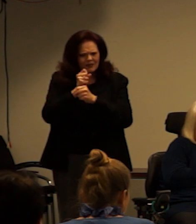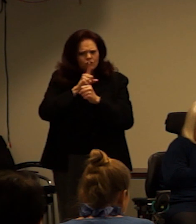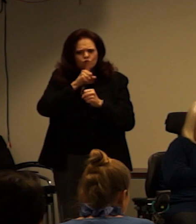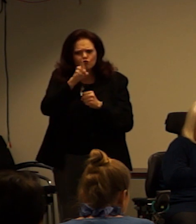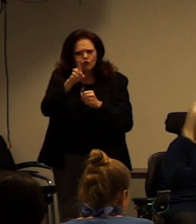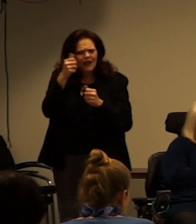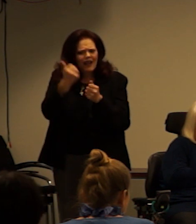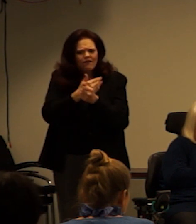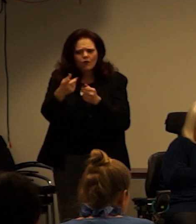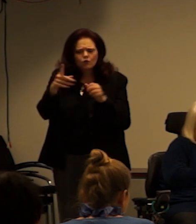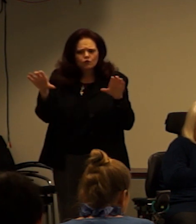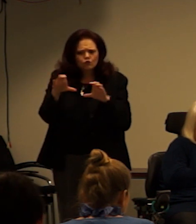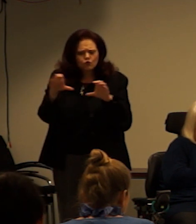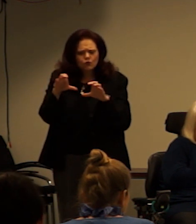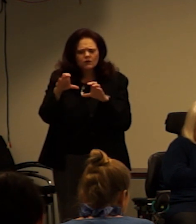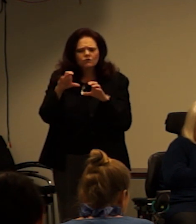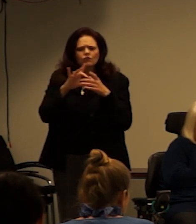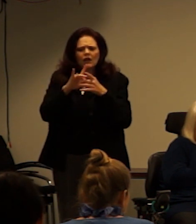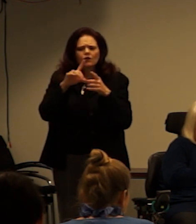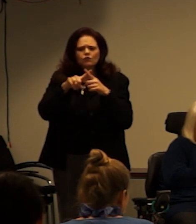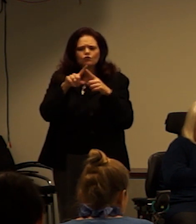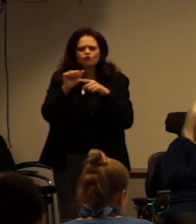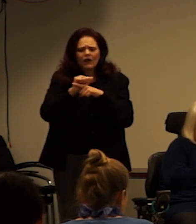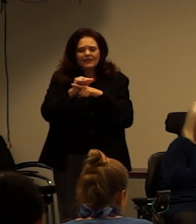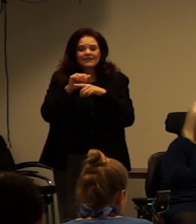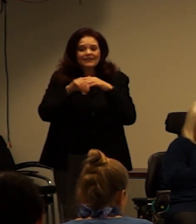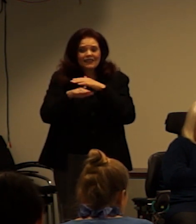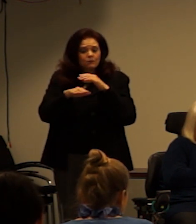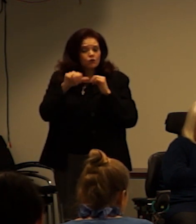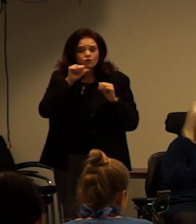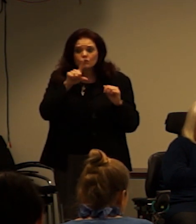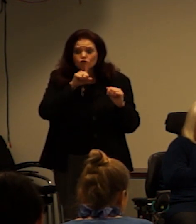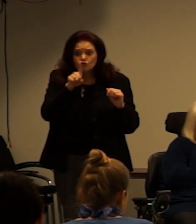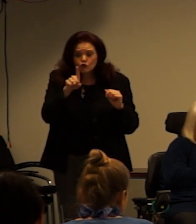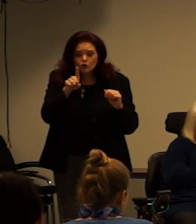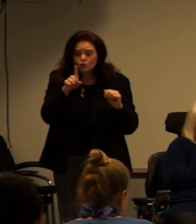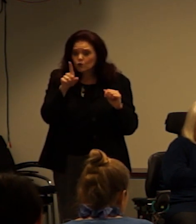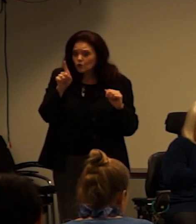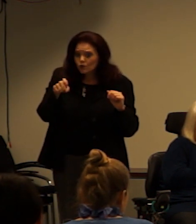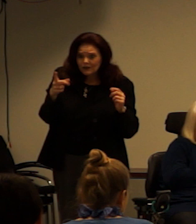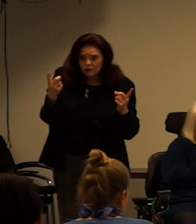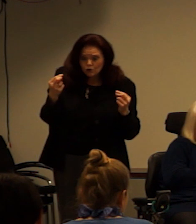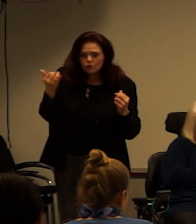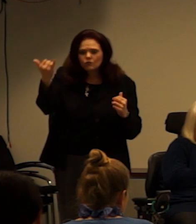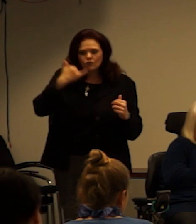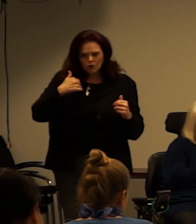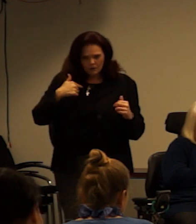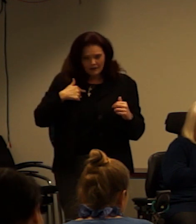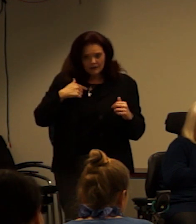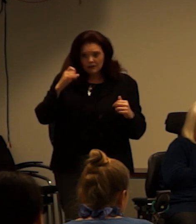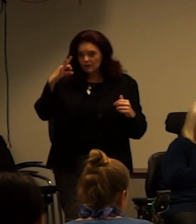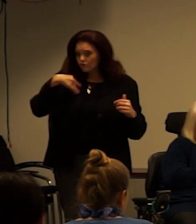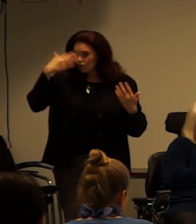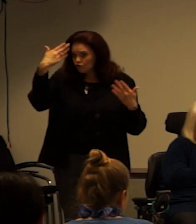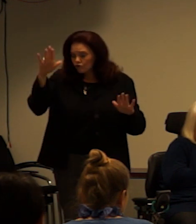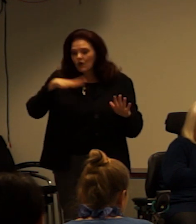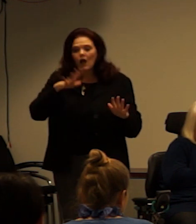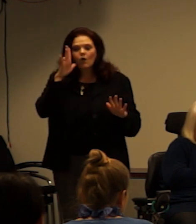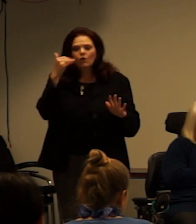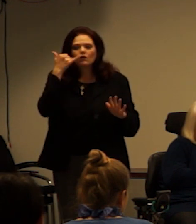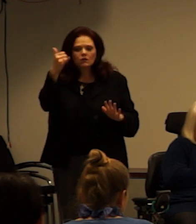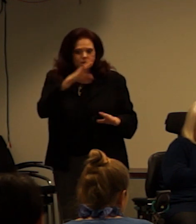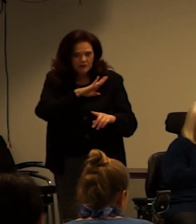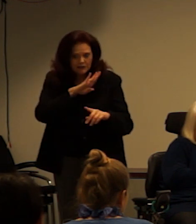sure that everything you do regarding this training is accessible. If you're unsure what needs to be done, call me. If I don't know, I'm gonna